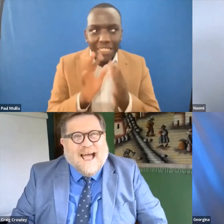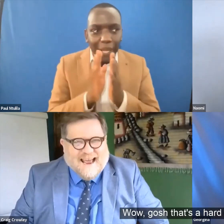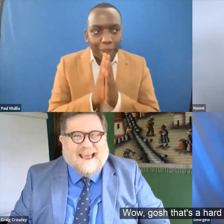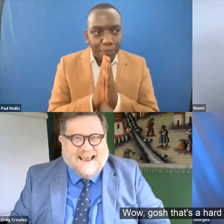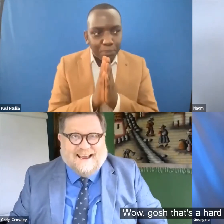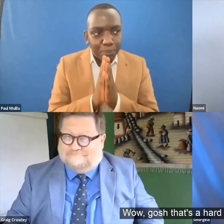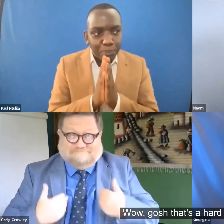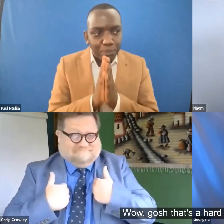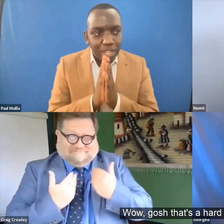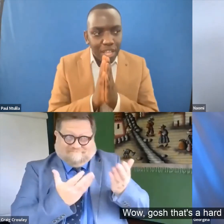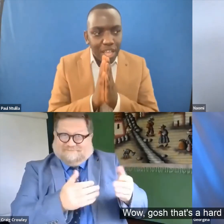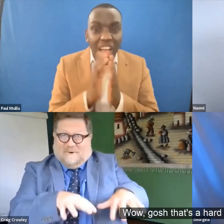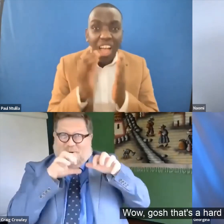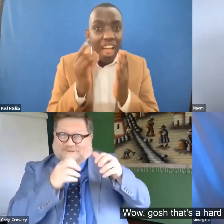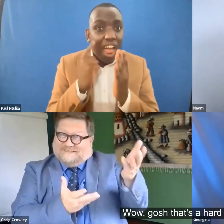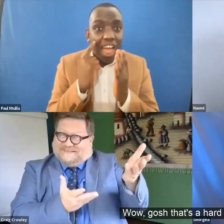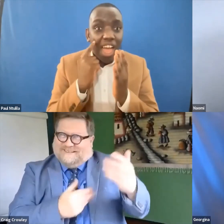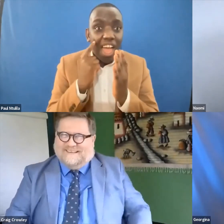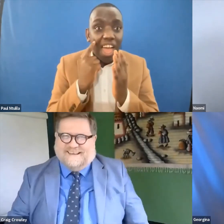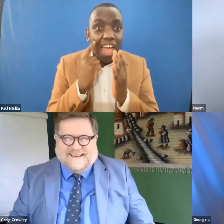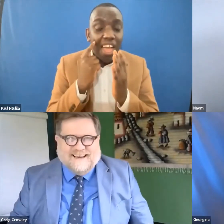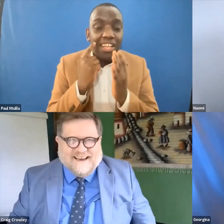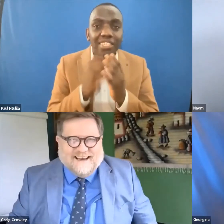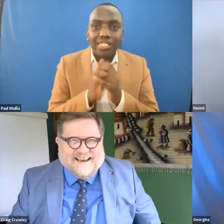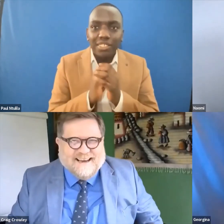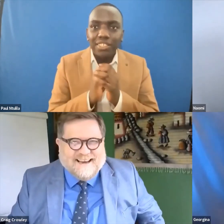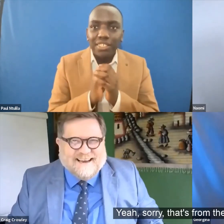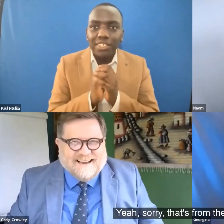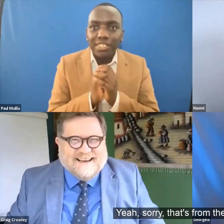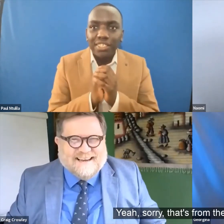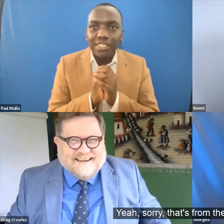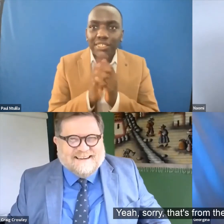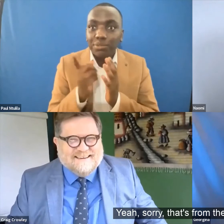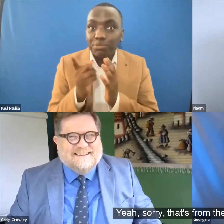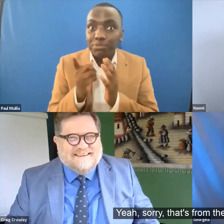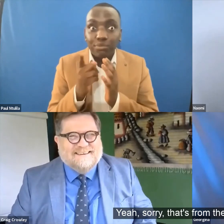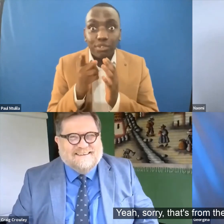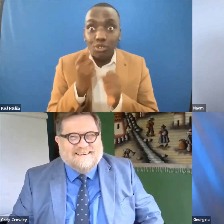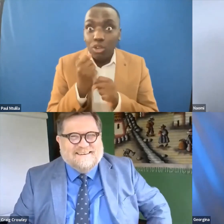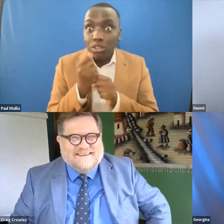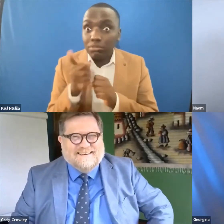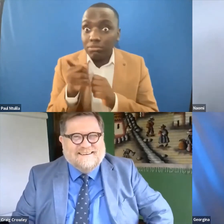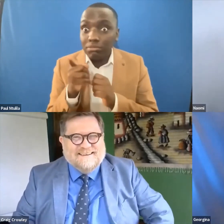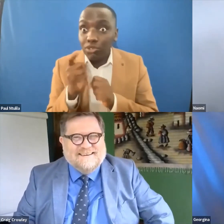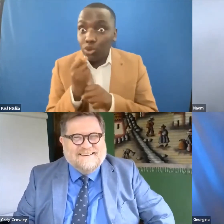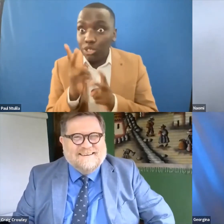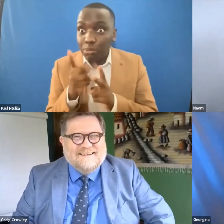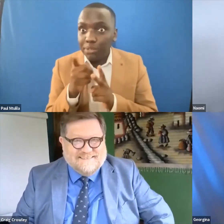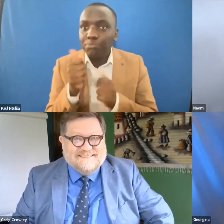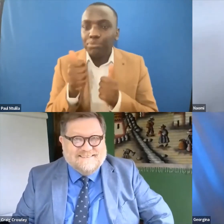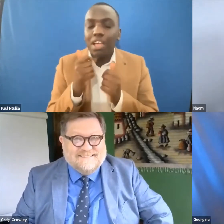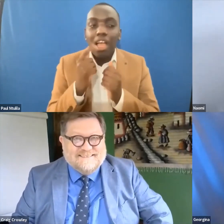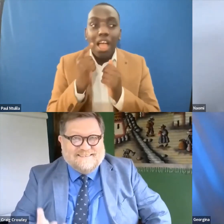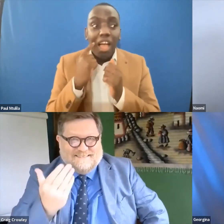Wow, gosh, that's a hard question. Yeah, sorry, that's over from the audience. That's the audience.